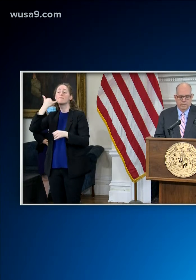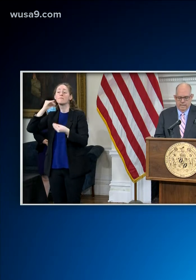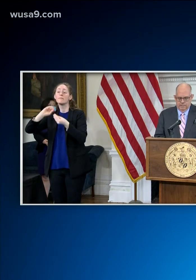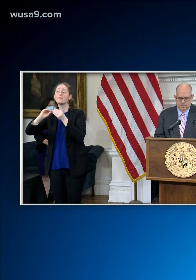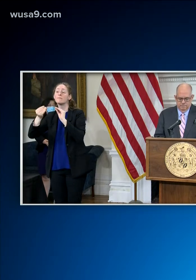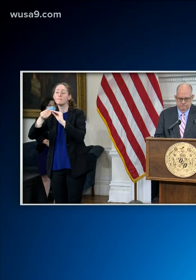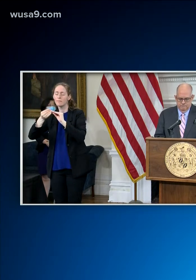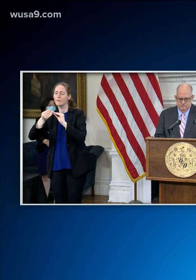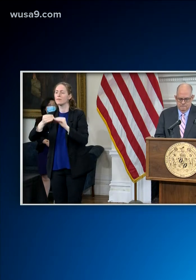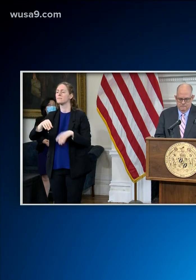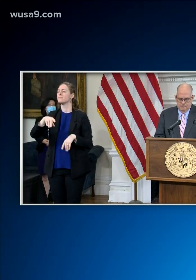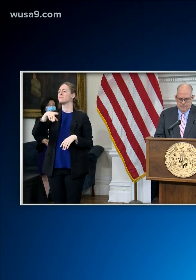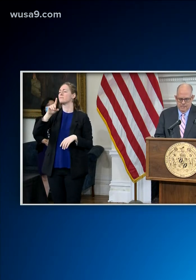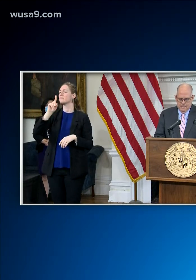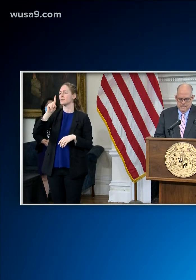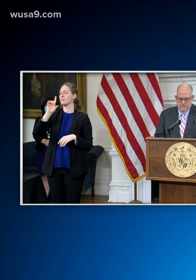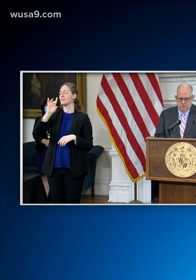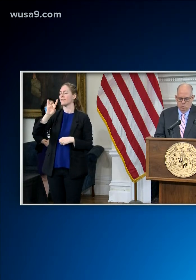1-855-MD-GO-VAX.